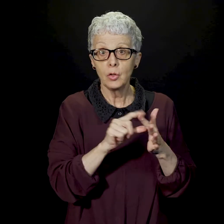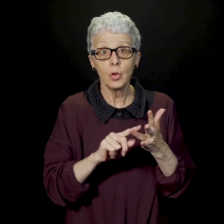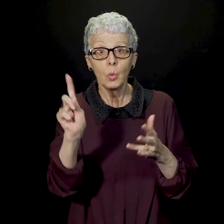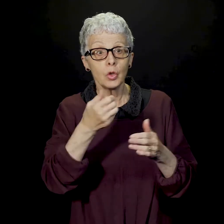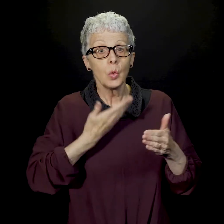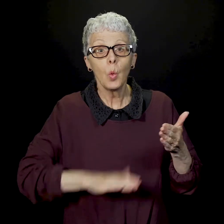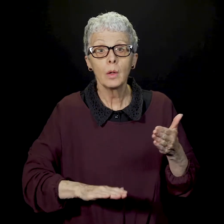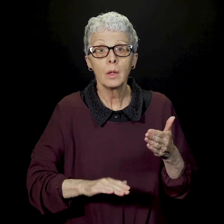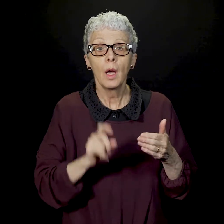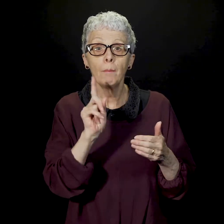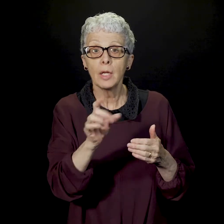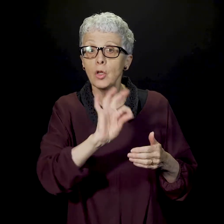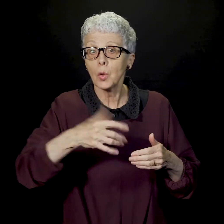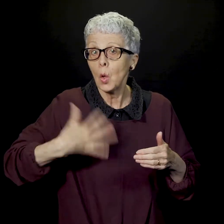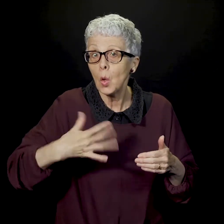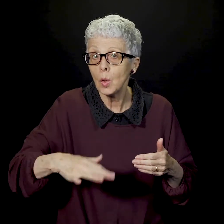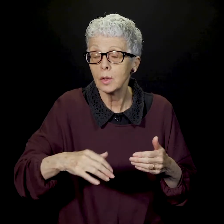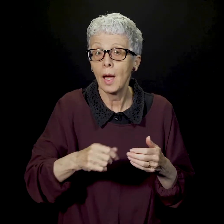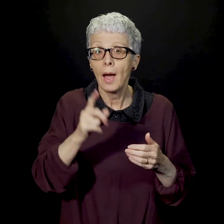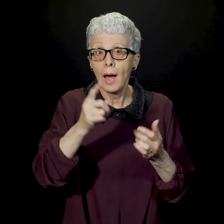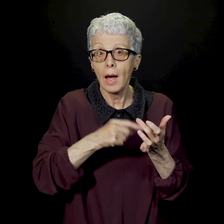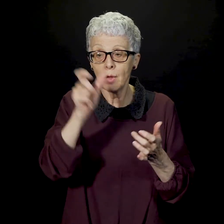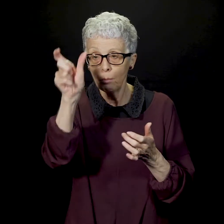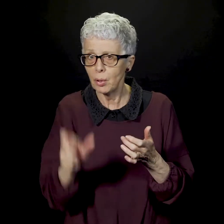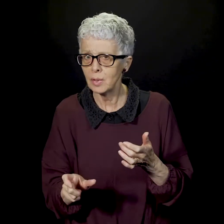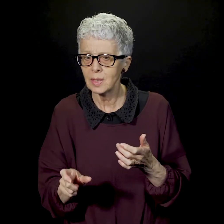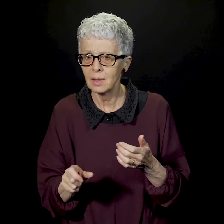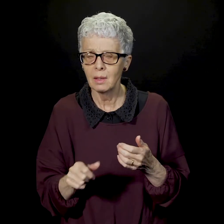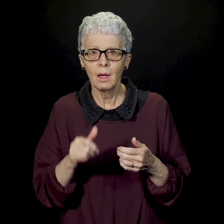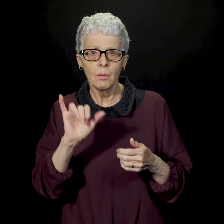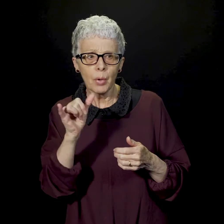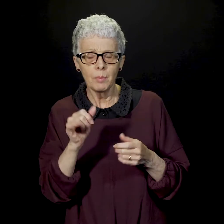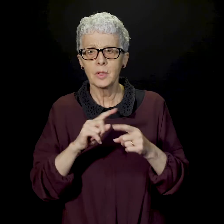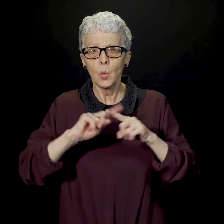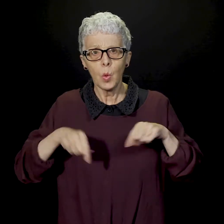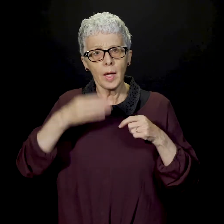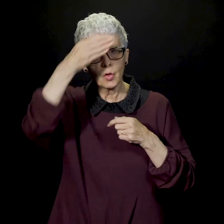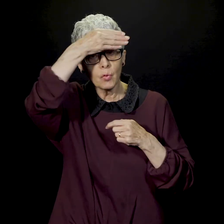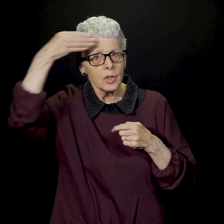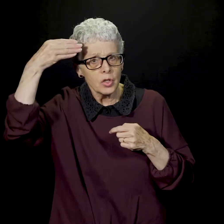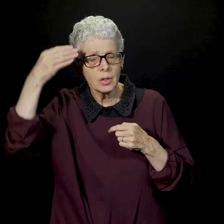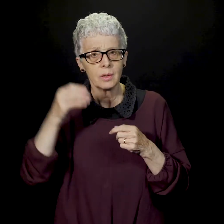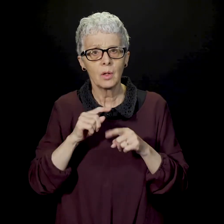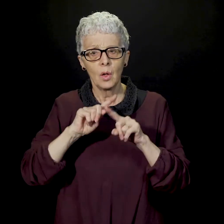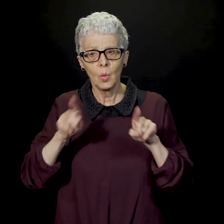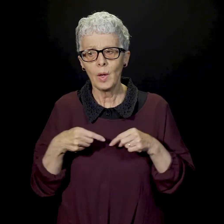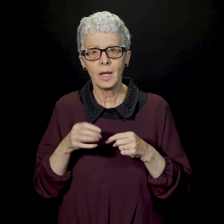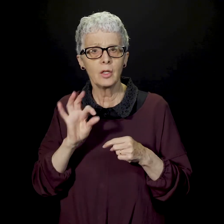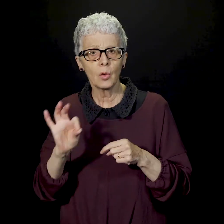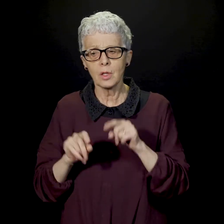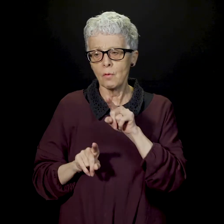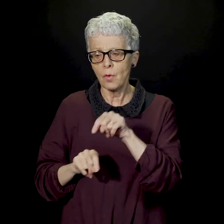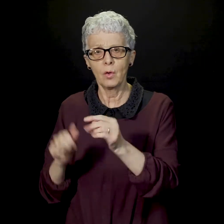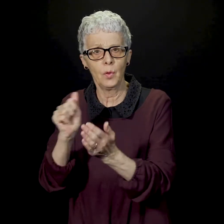someone. And where I think we've fallen over, maybe as followers of Jesus, is that we've done some pretty ordinary things,